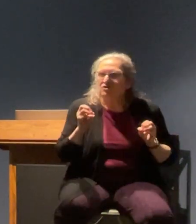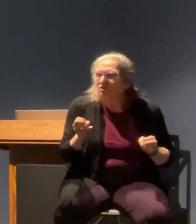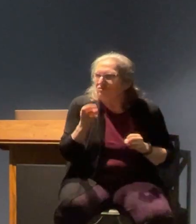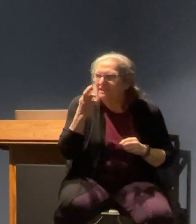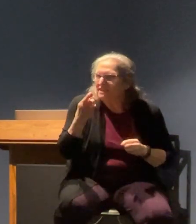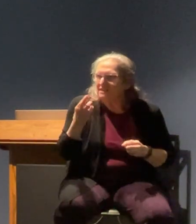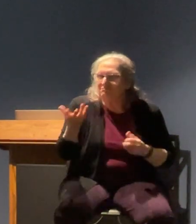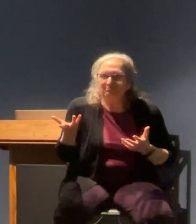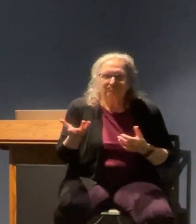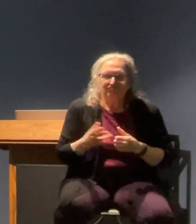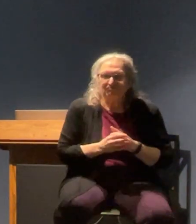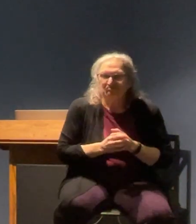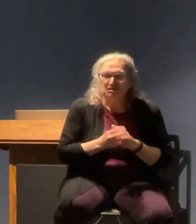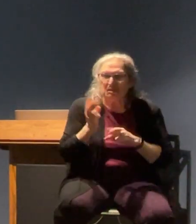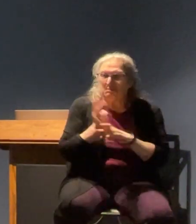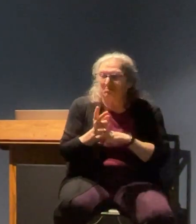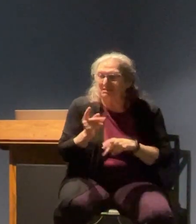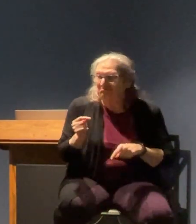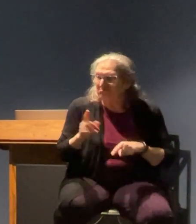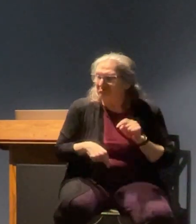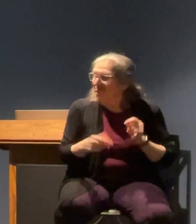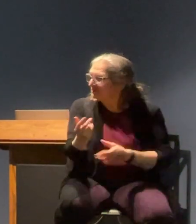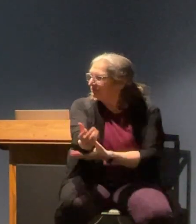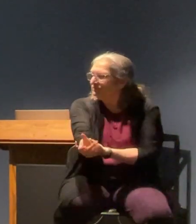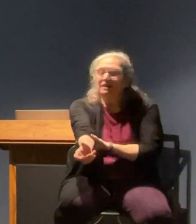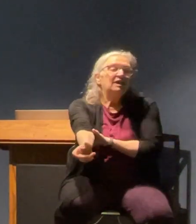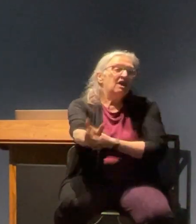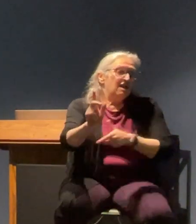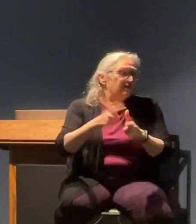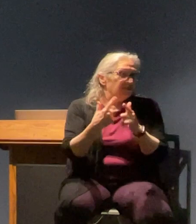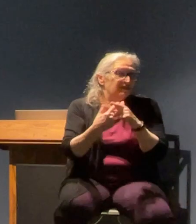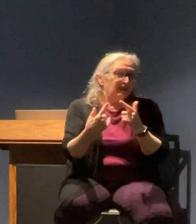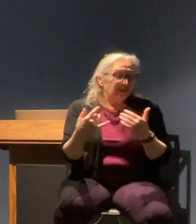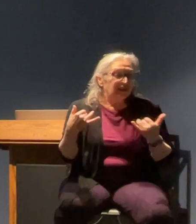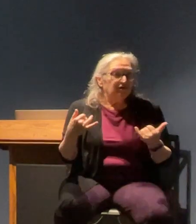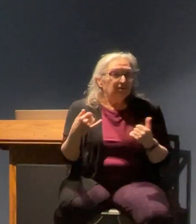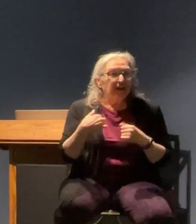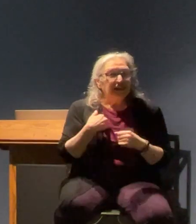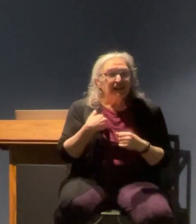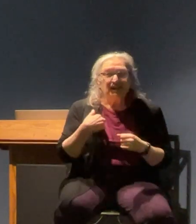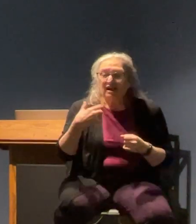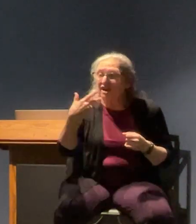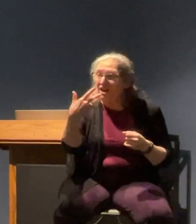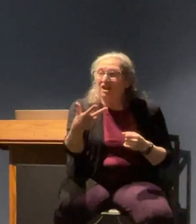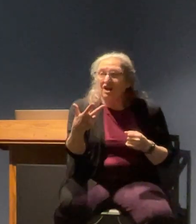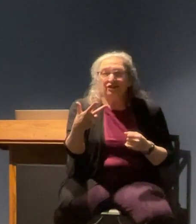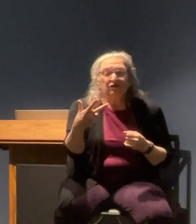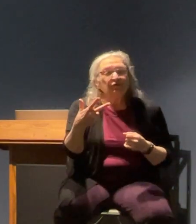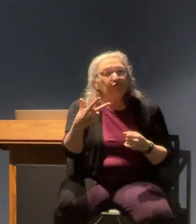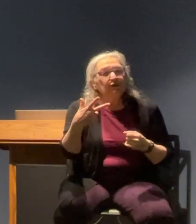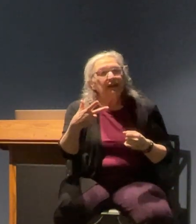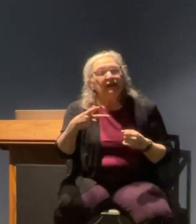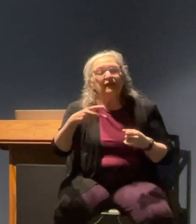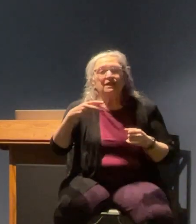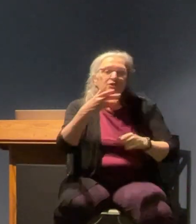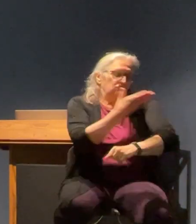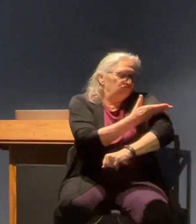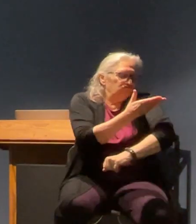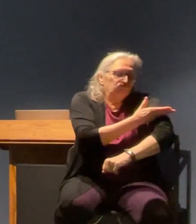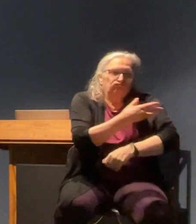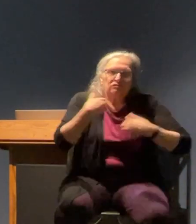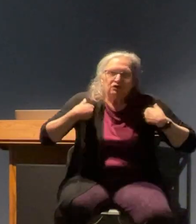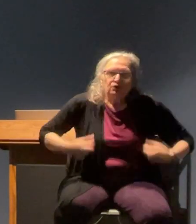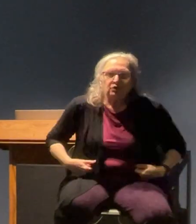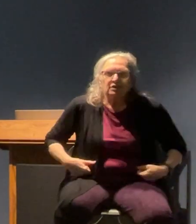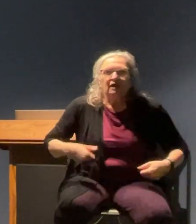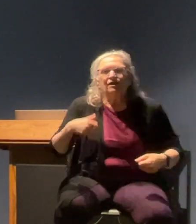So after that, so now they've given you 3 green piece short sleeve shirts, maybe 3 white